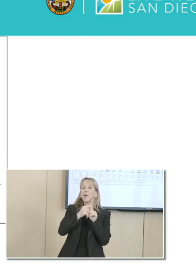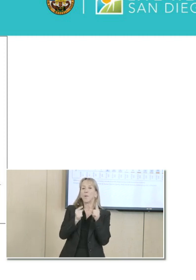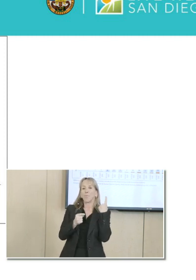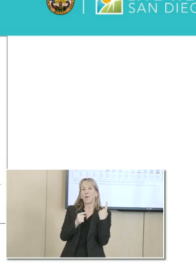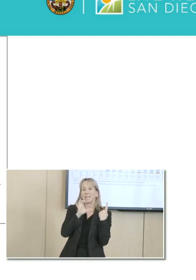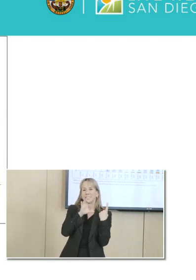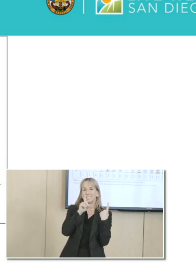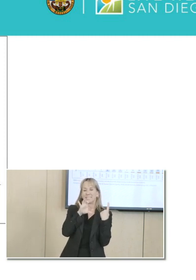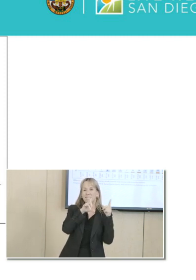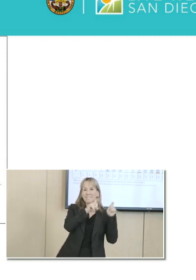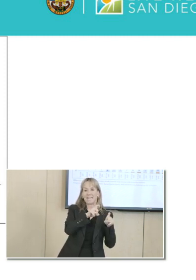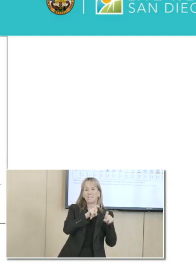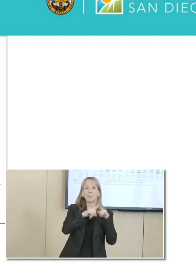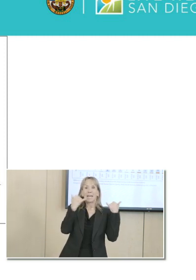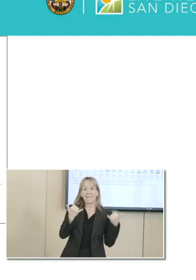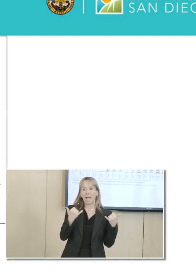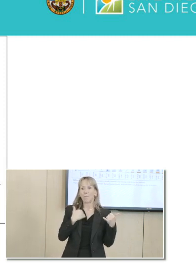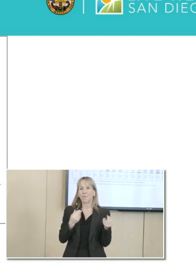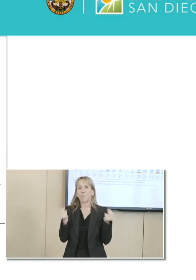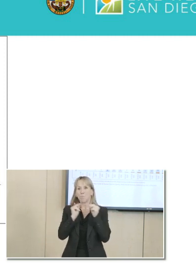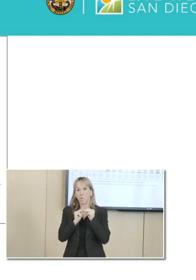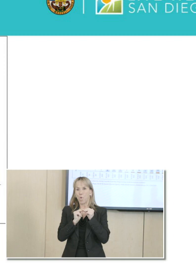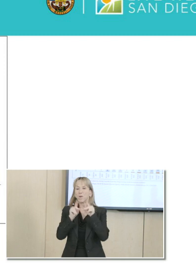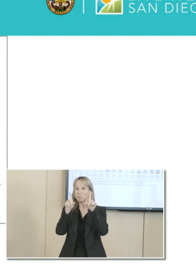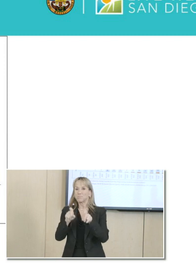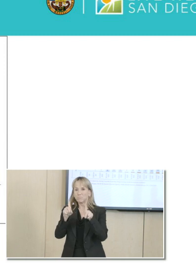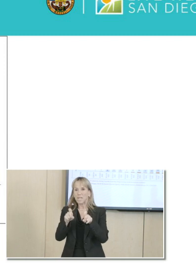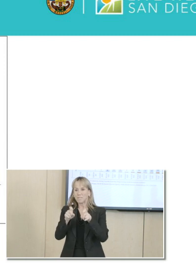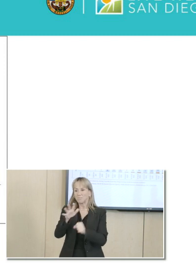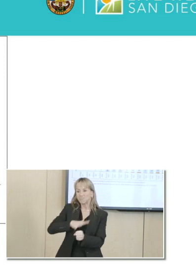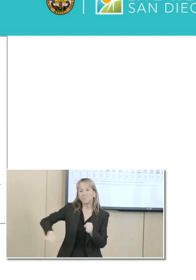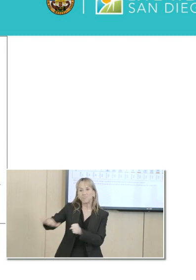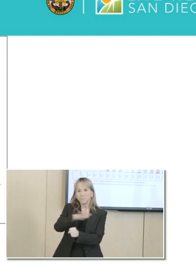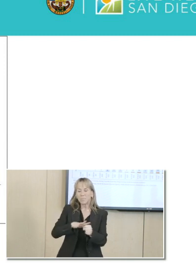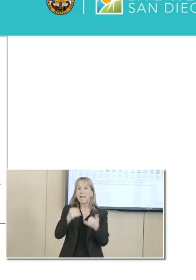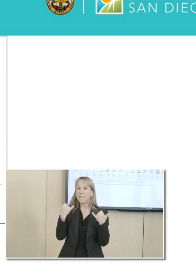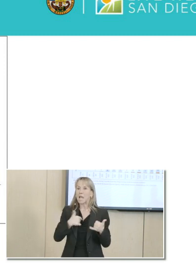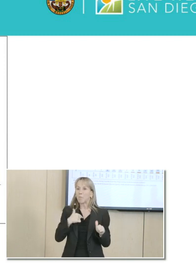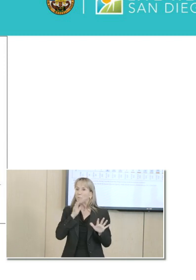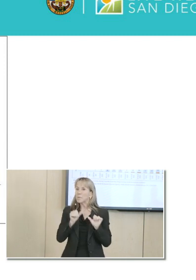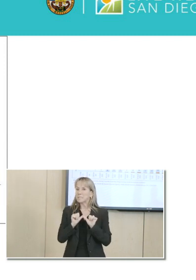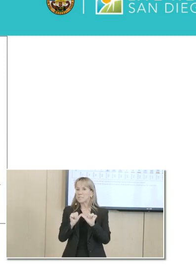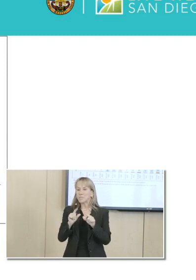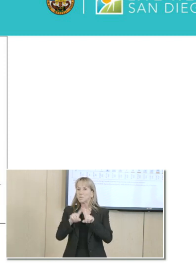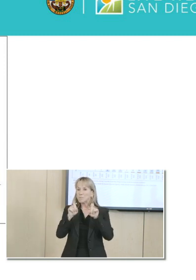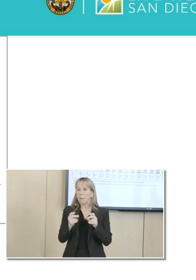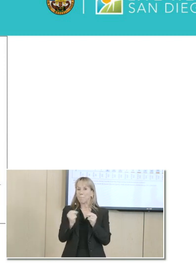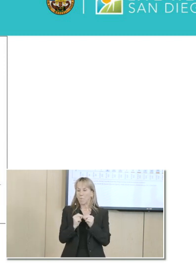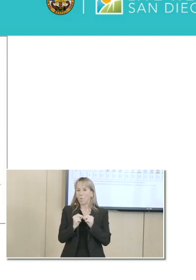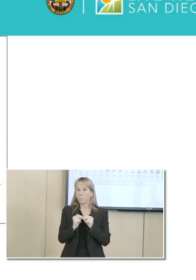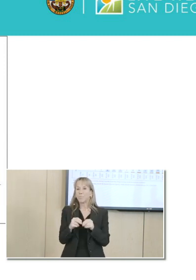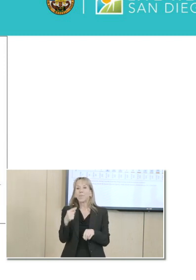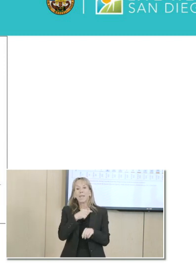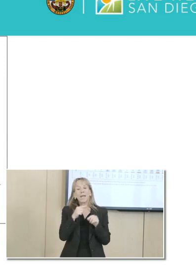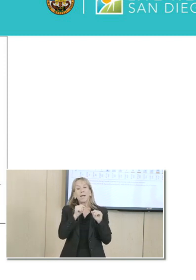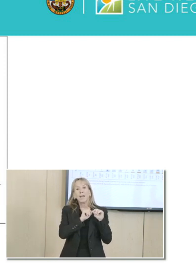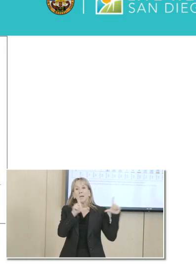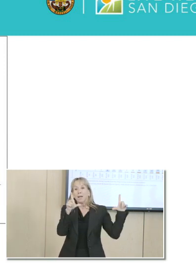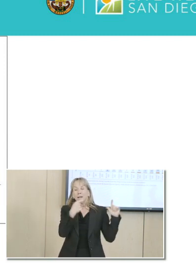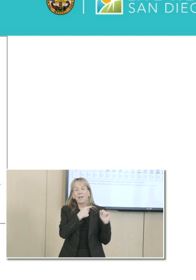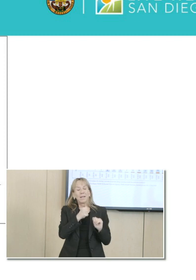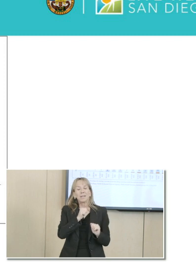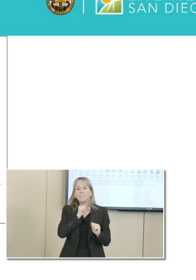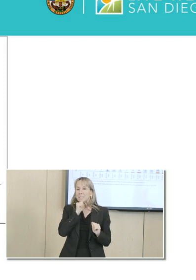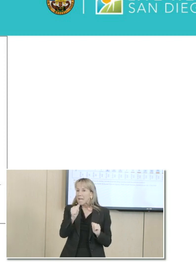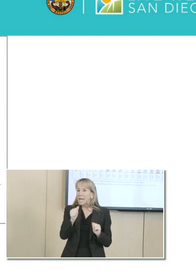phase where we had limited capacity here locally, and now into a phase where we will continue to do this. But this slide does not represent any